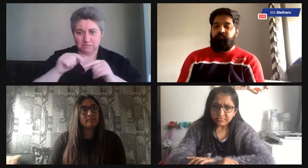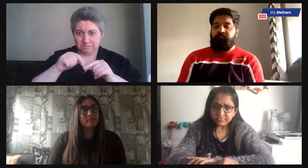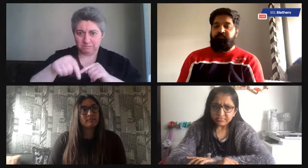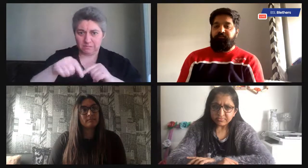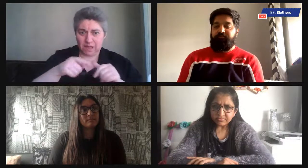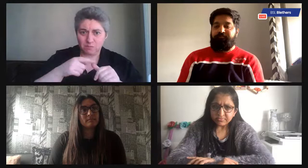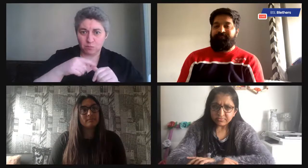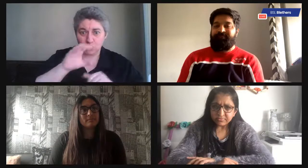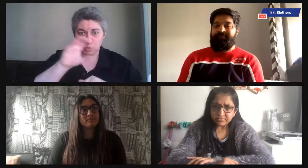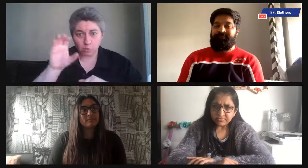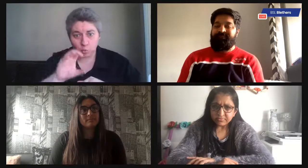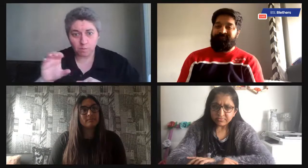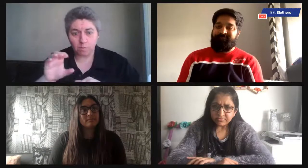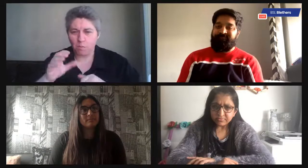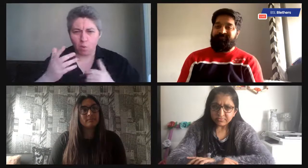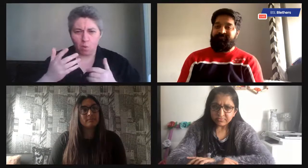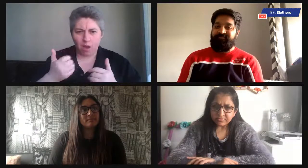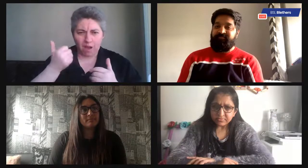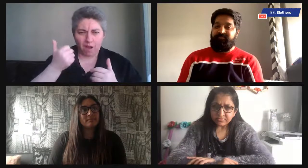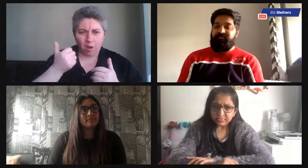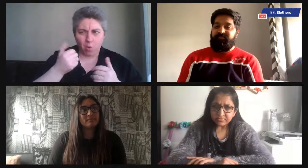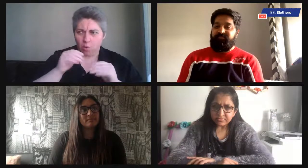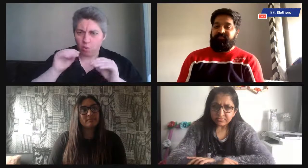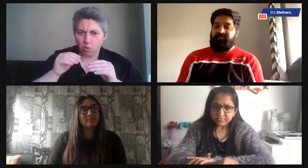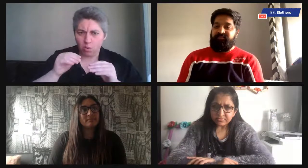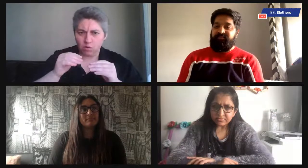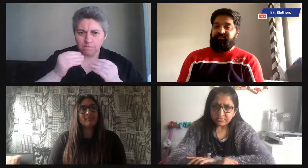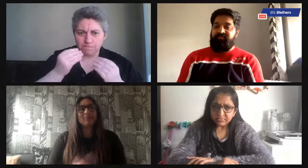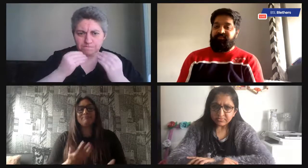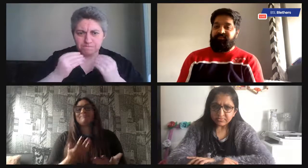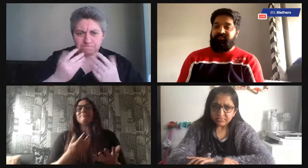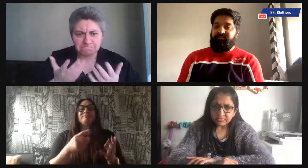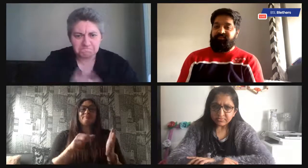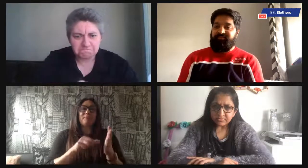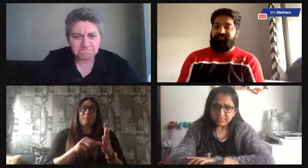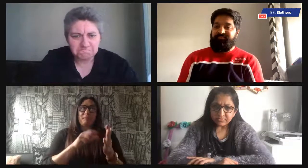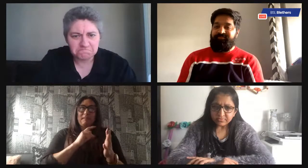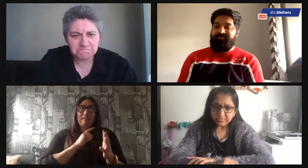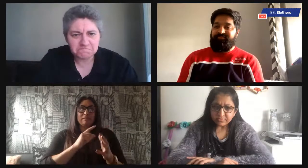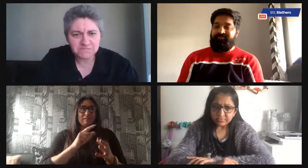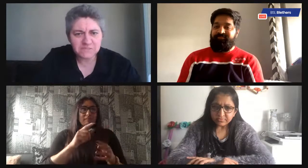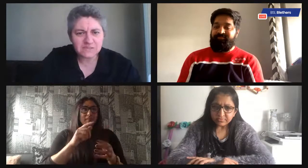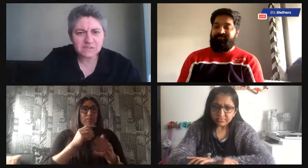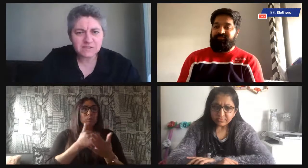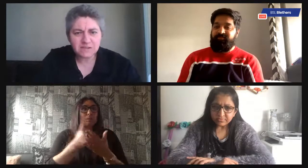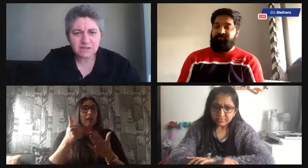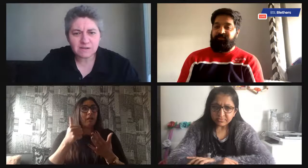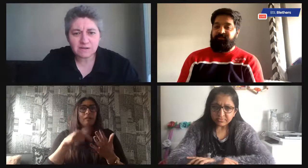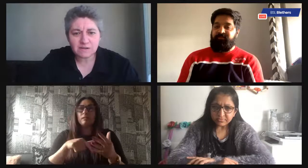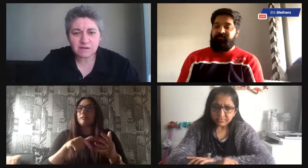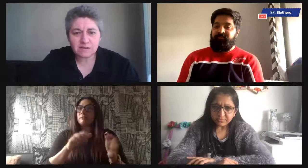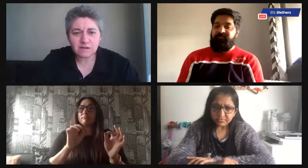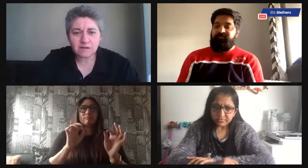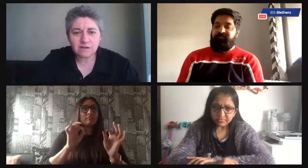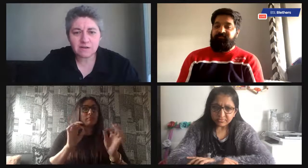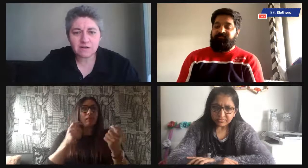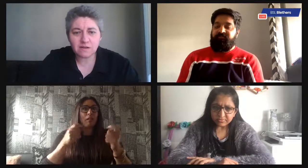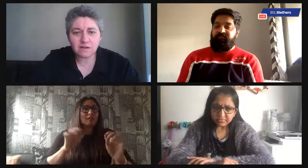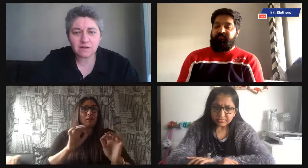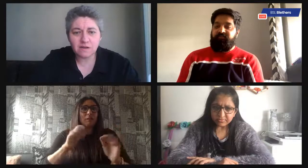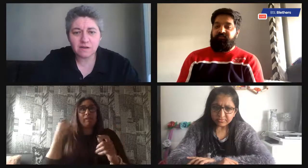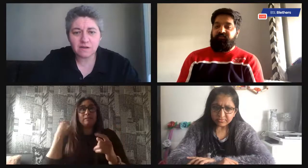deaf community, what's going to happen for Eid if we're still in lockdown? Good